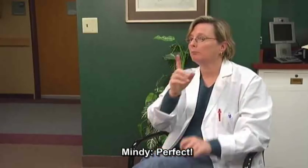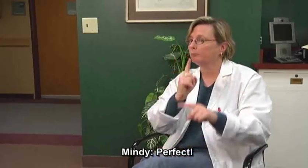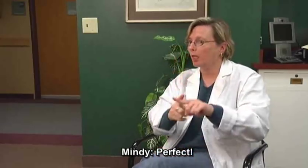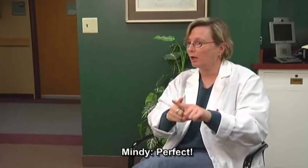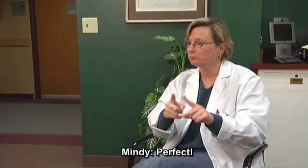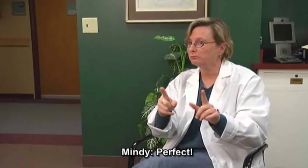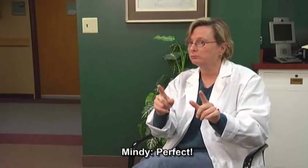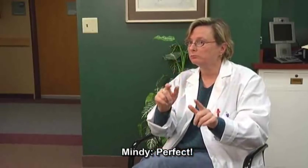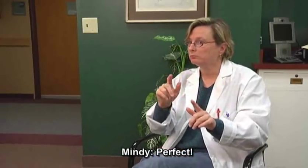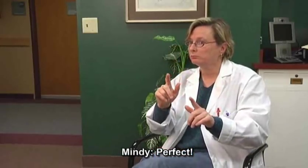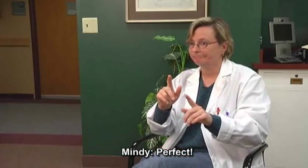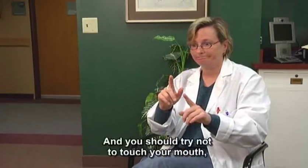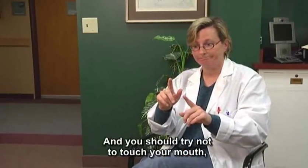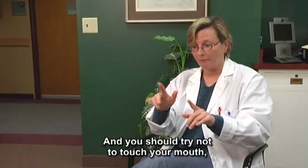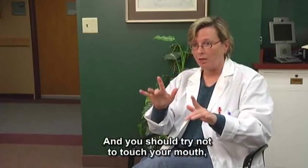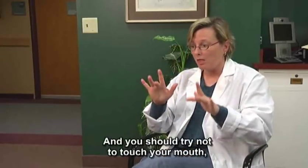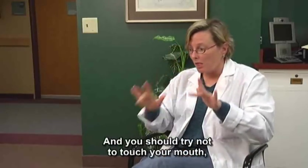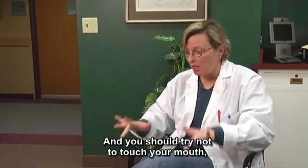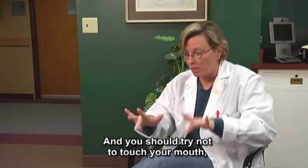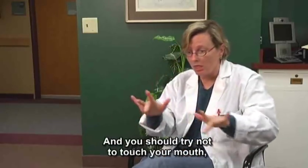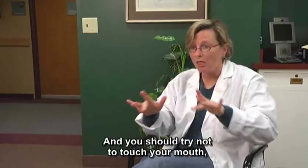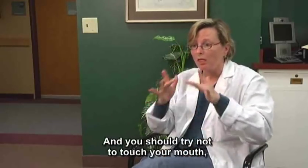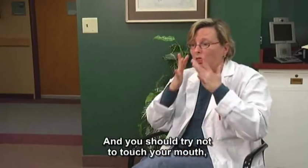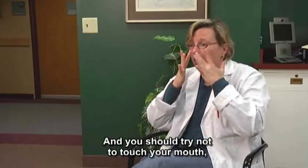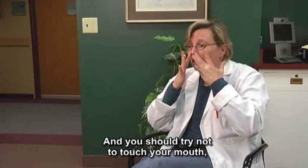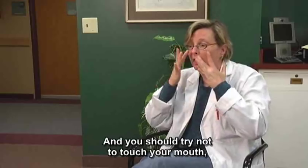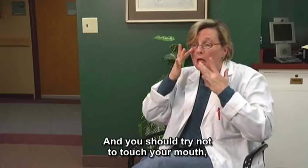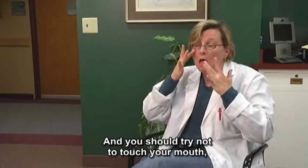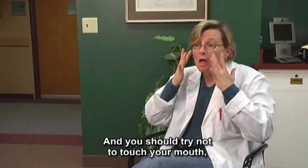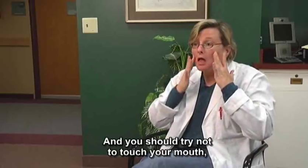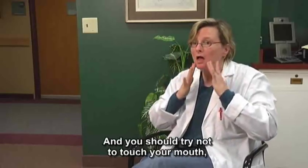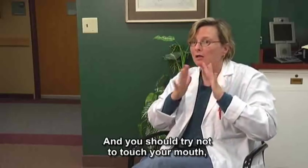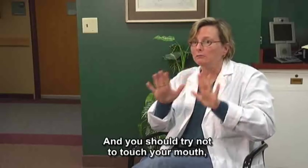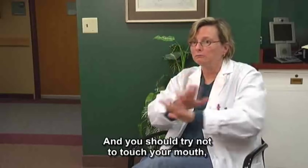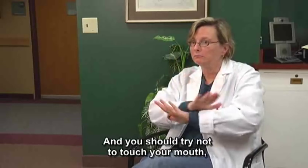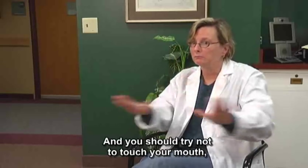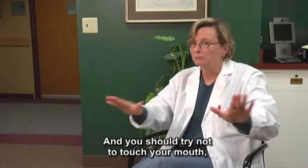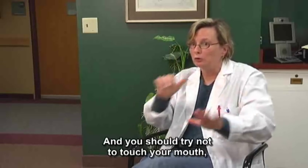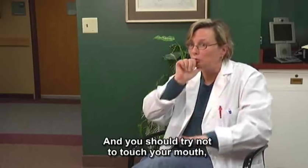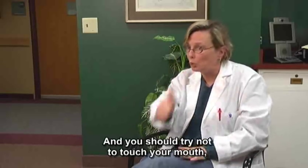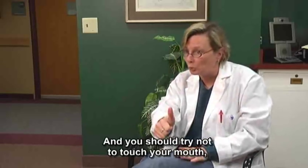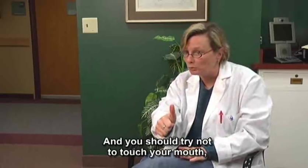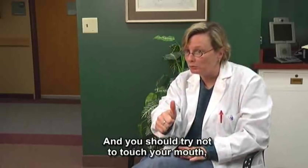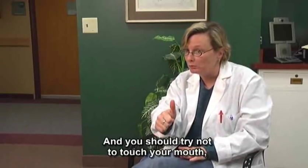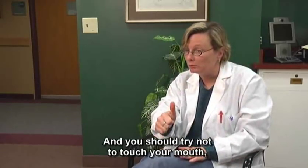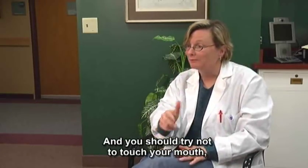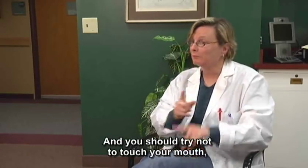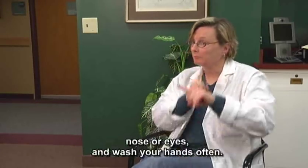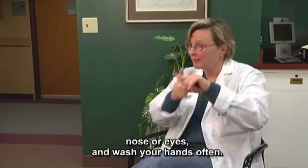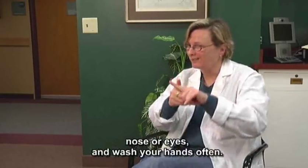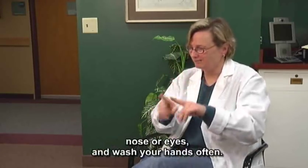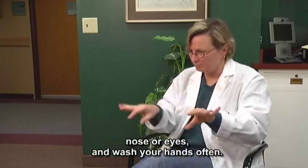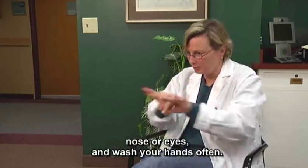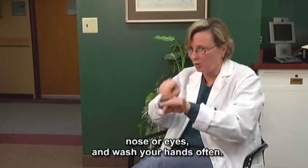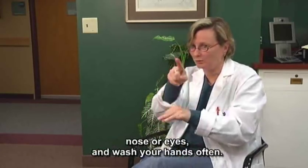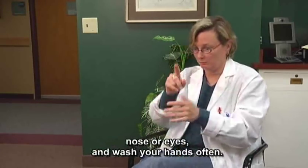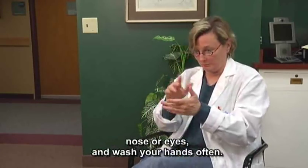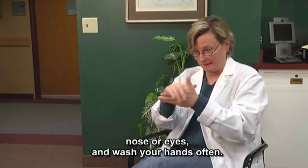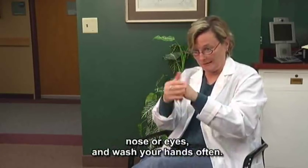perfect and you should try not to touch your mouth nose or eyes and wash your